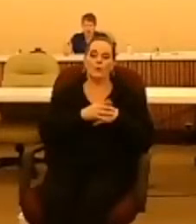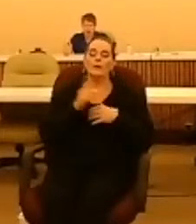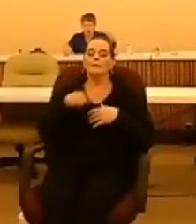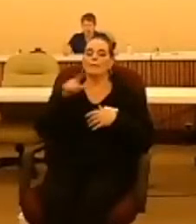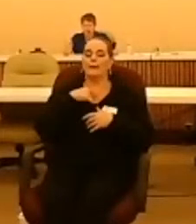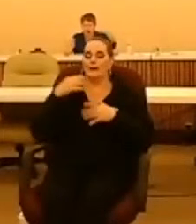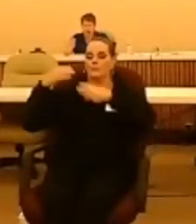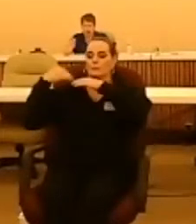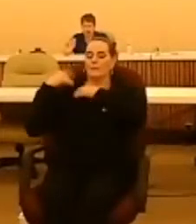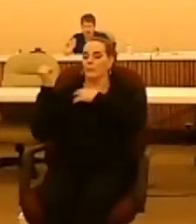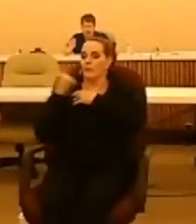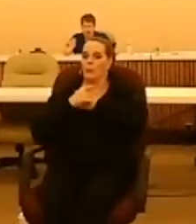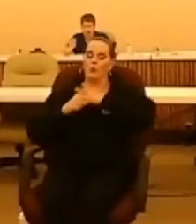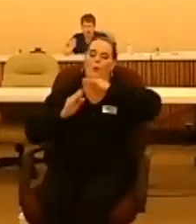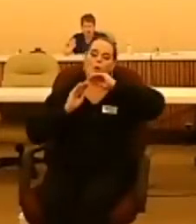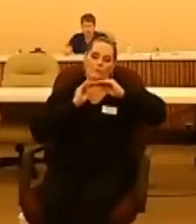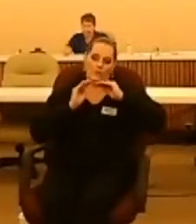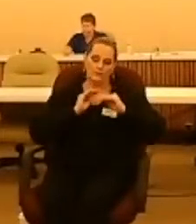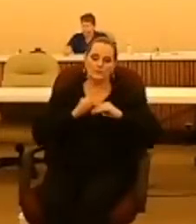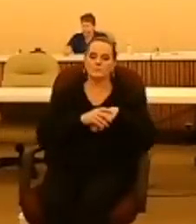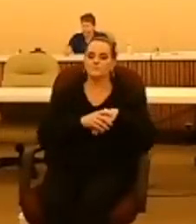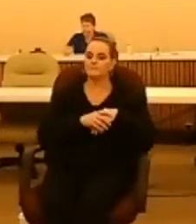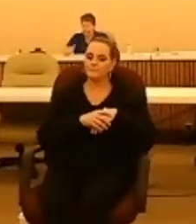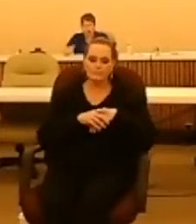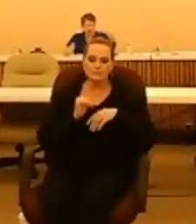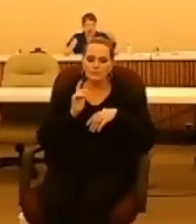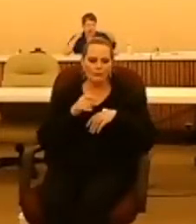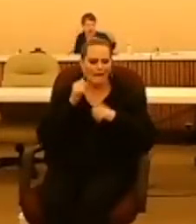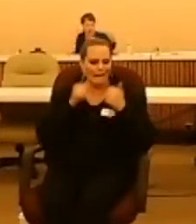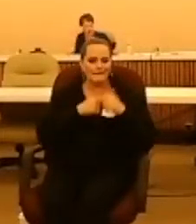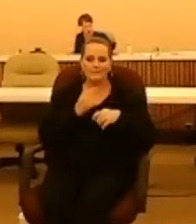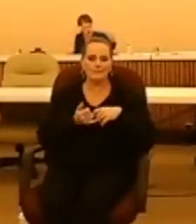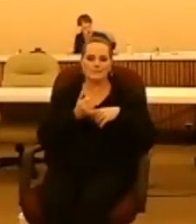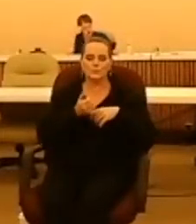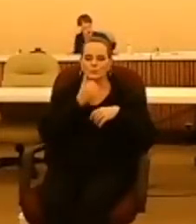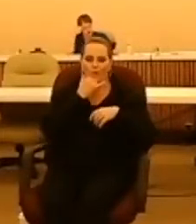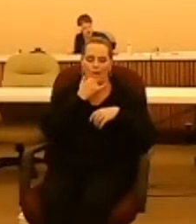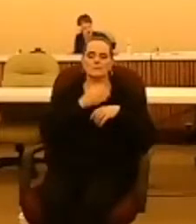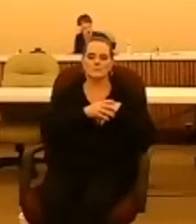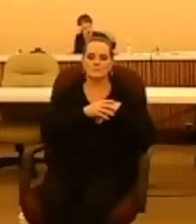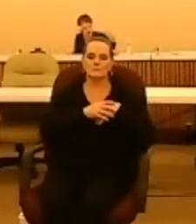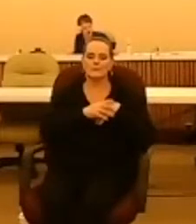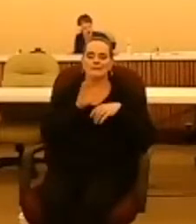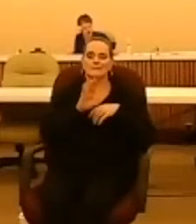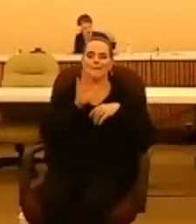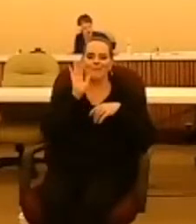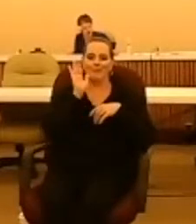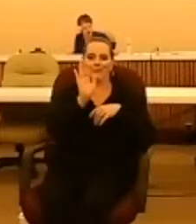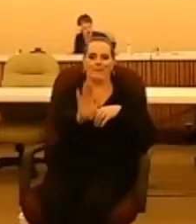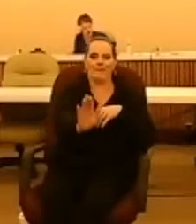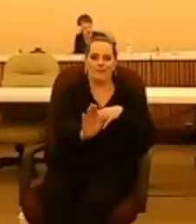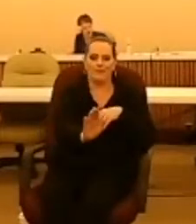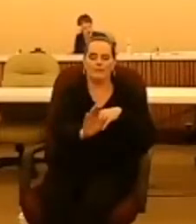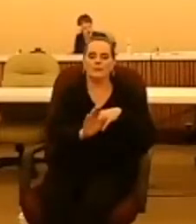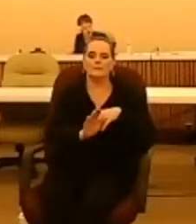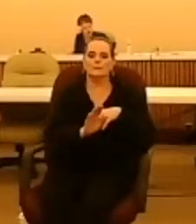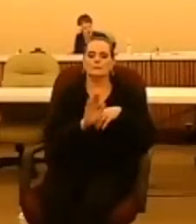responsible for all repairs, all anything that goes on with it. It's their